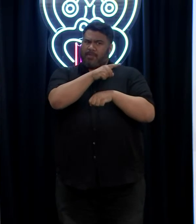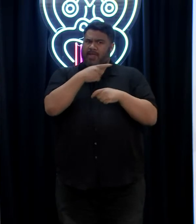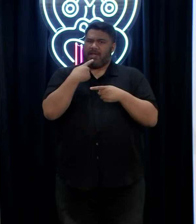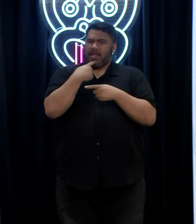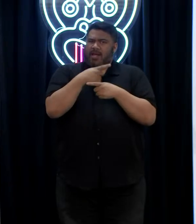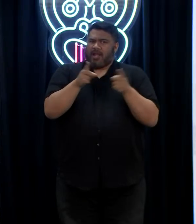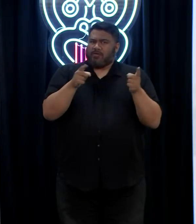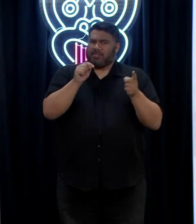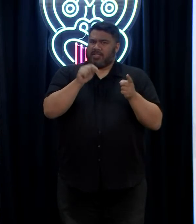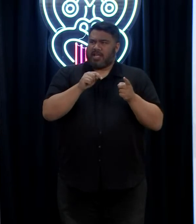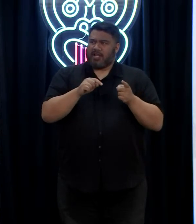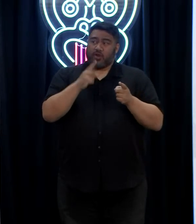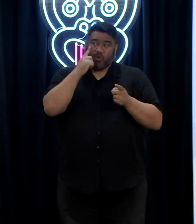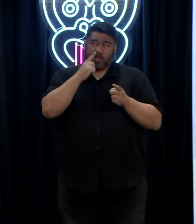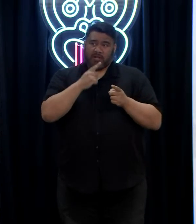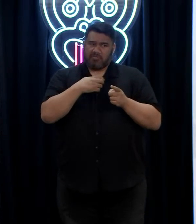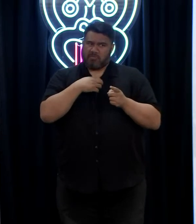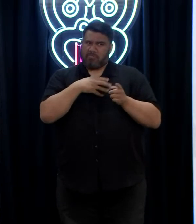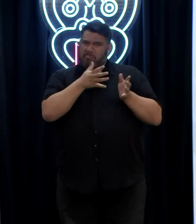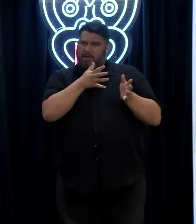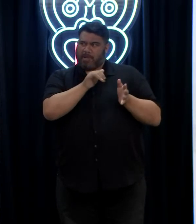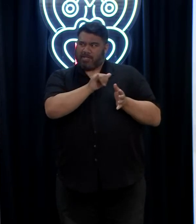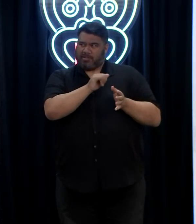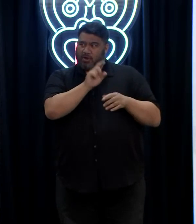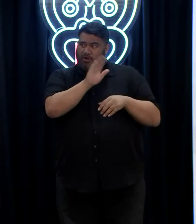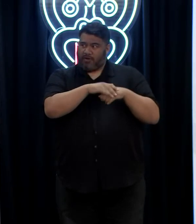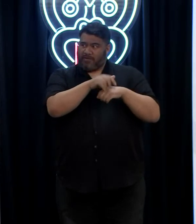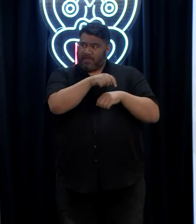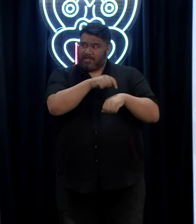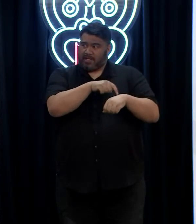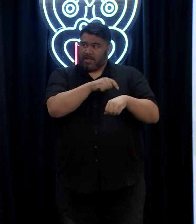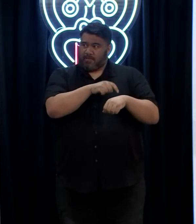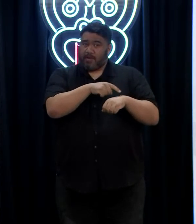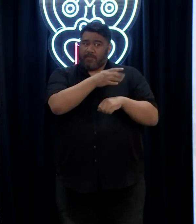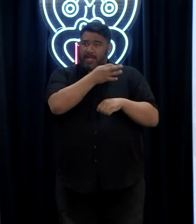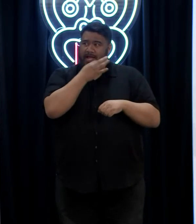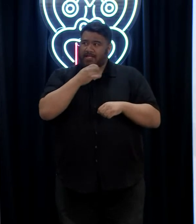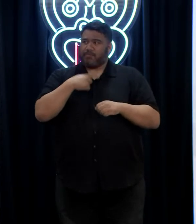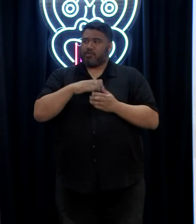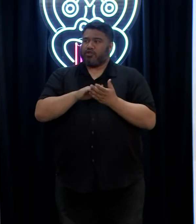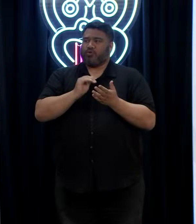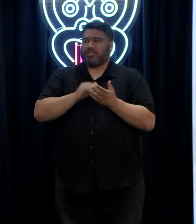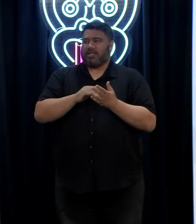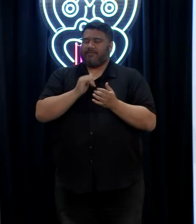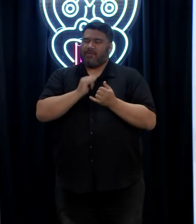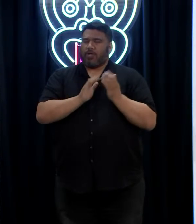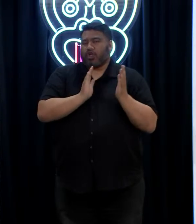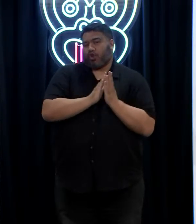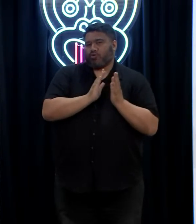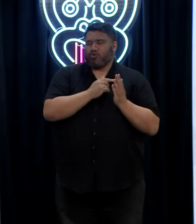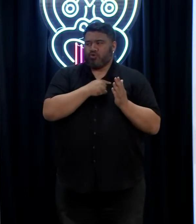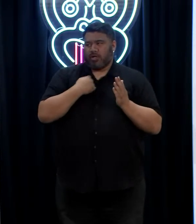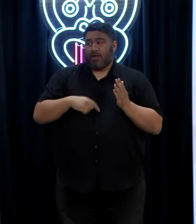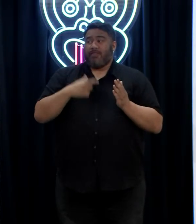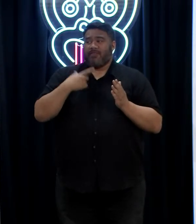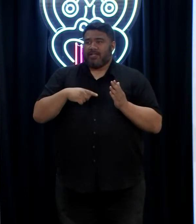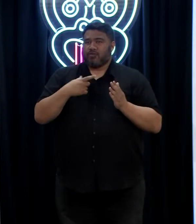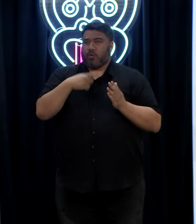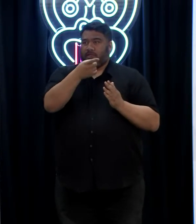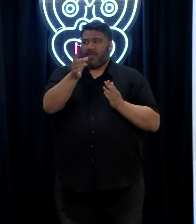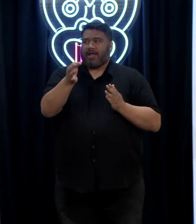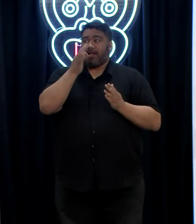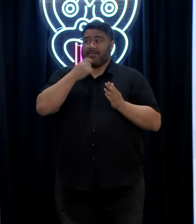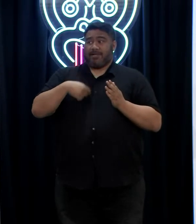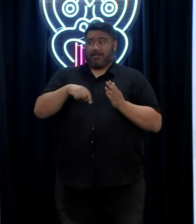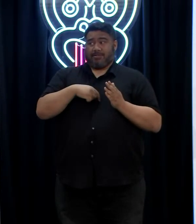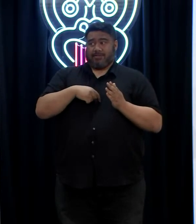make anything of it at all. Do you think that New Zealand was asked because you're a soft touch to China? No, not at all. I think